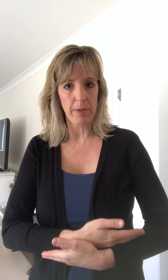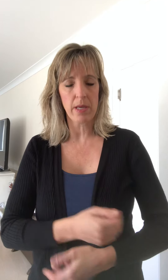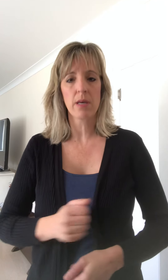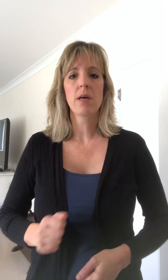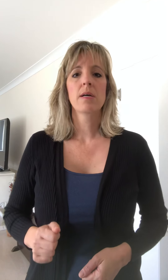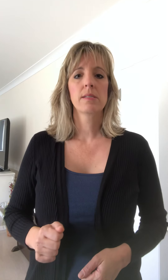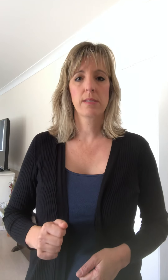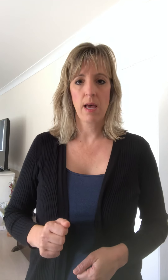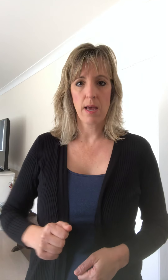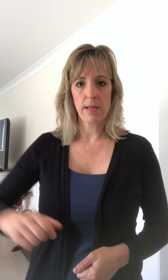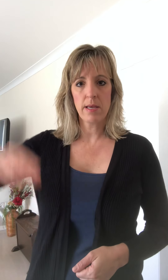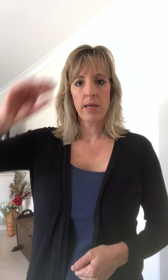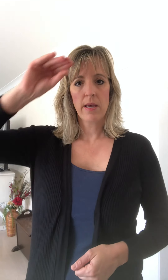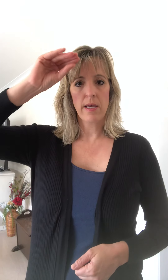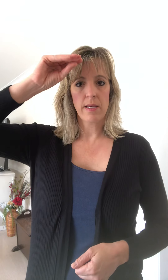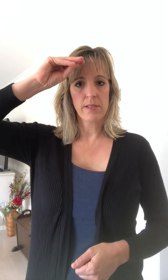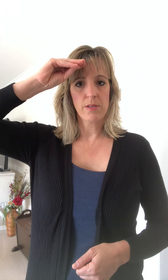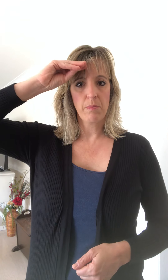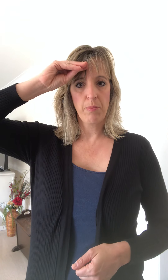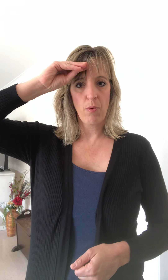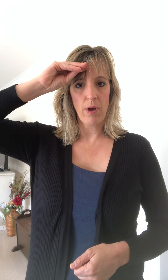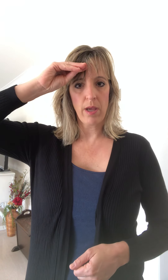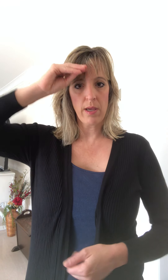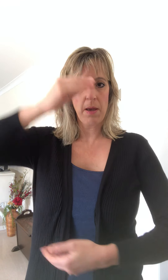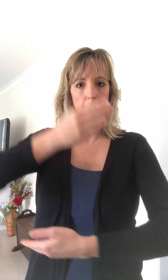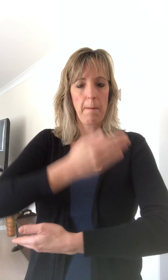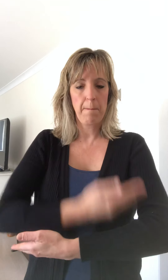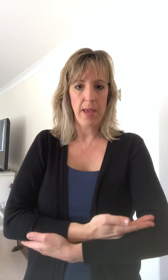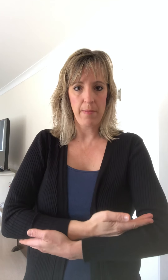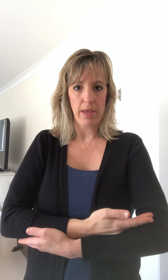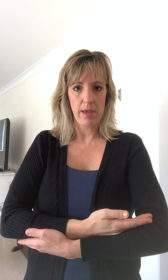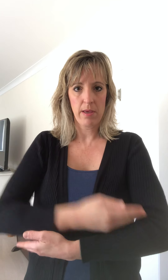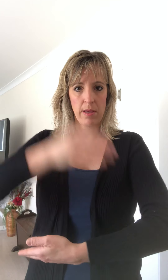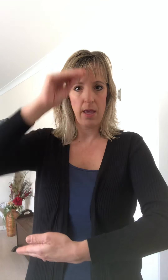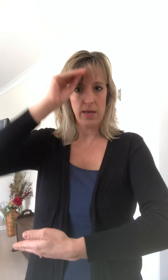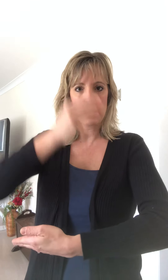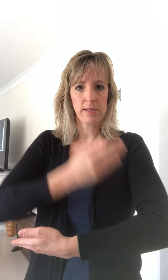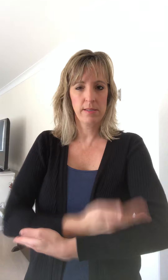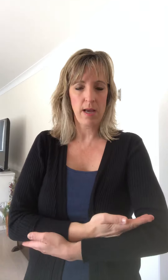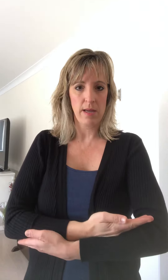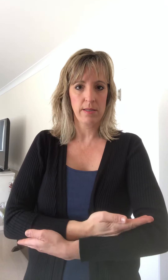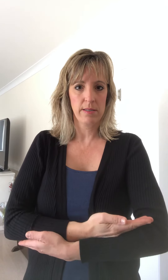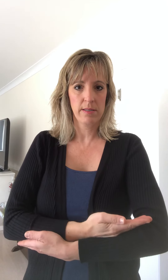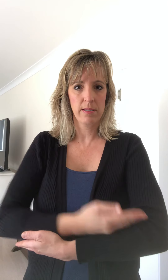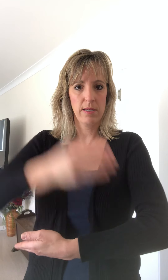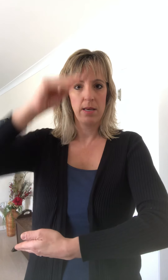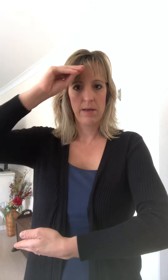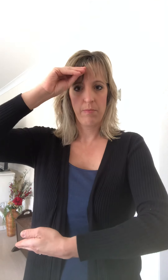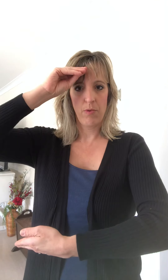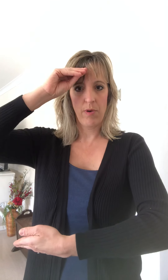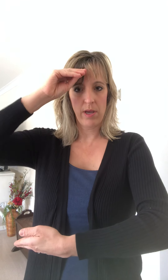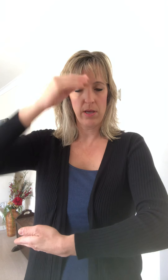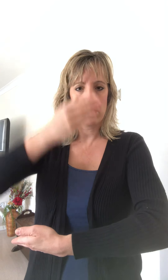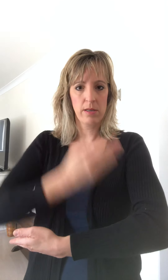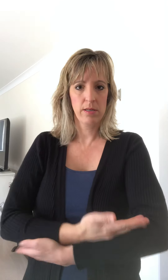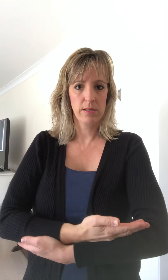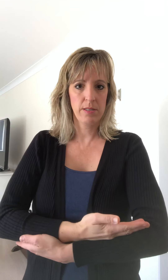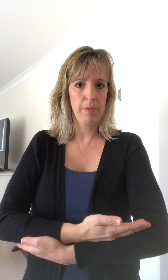baby. Son is boy, baby, okay? Son, boy to